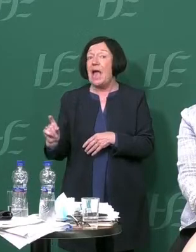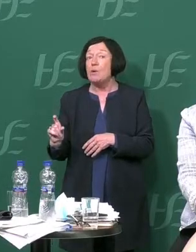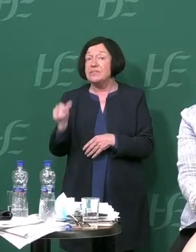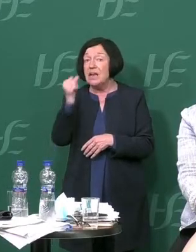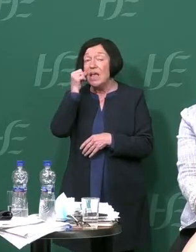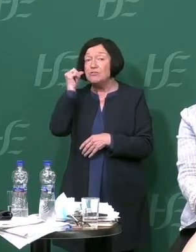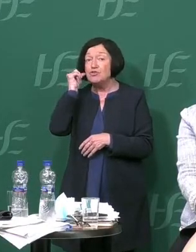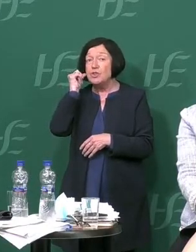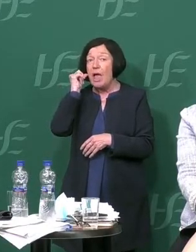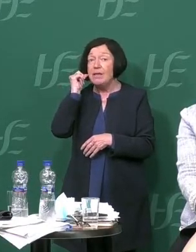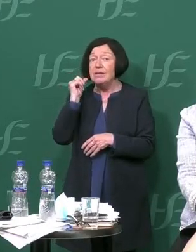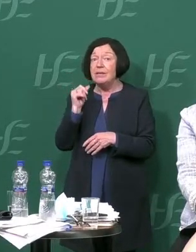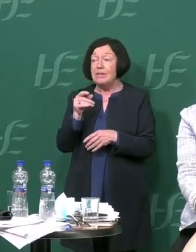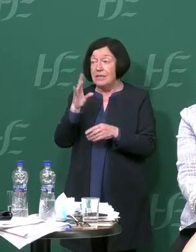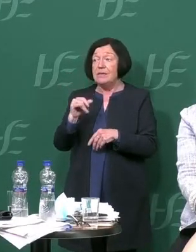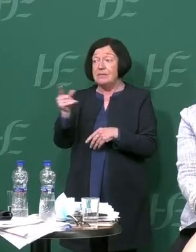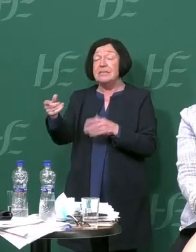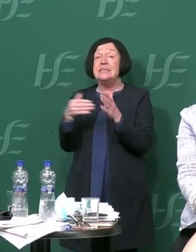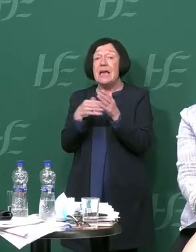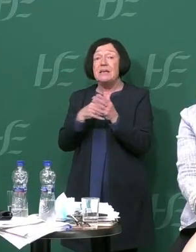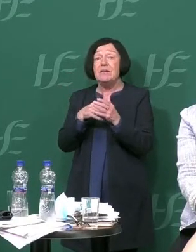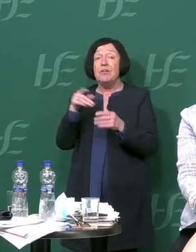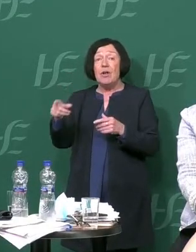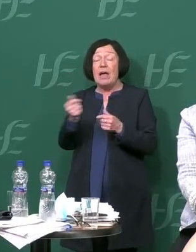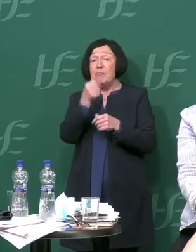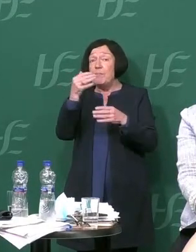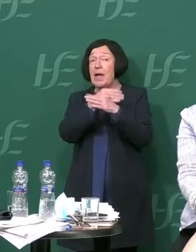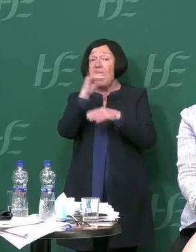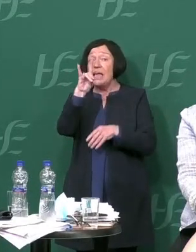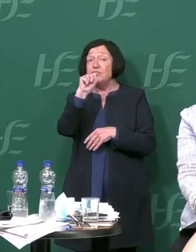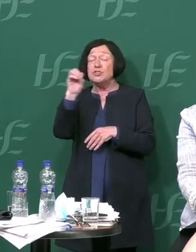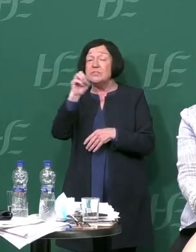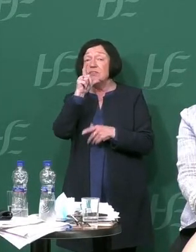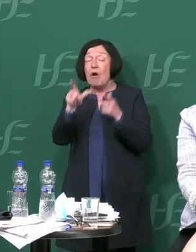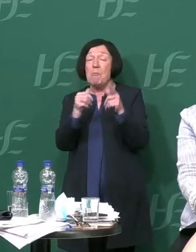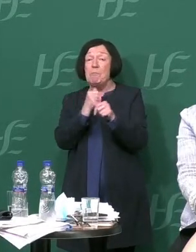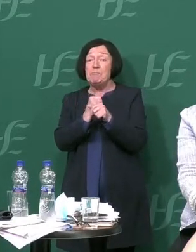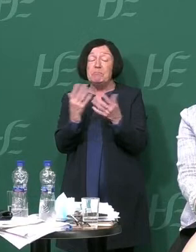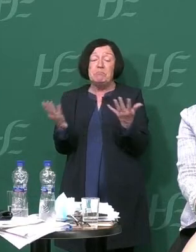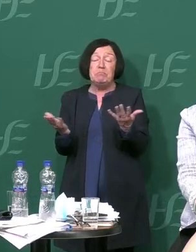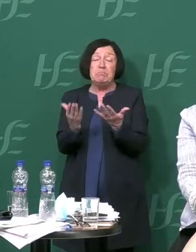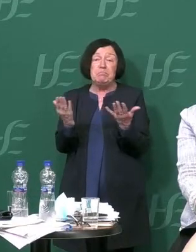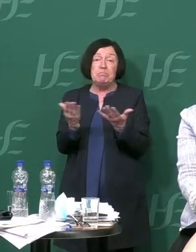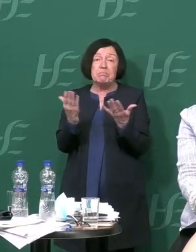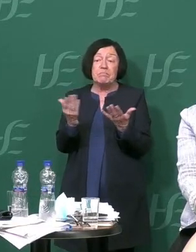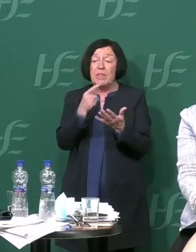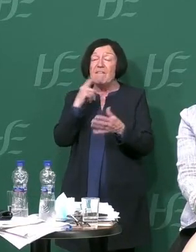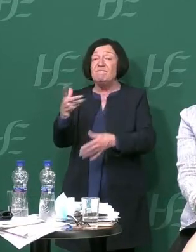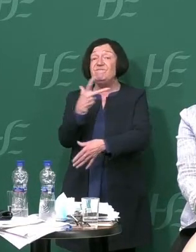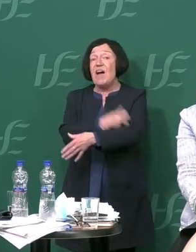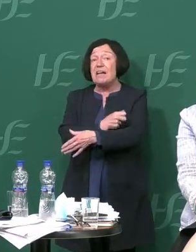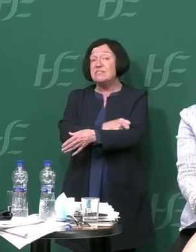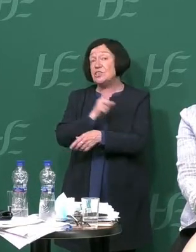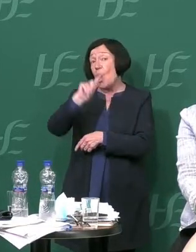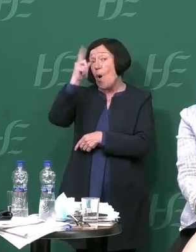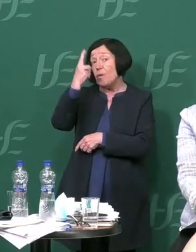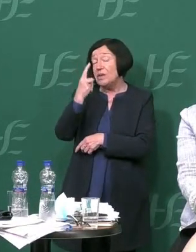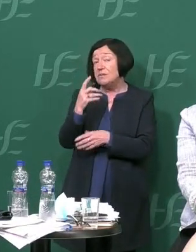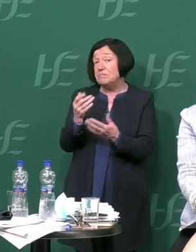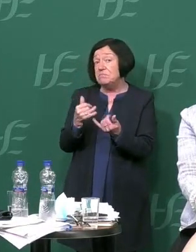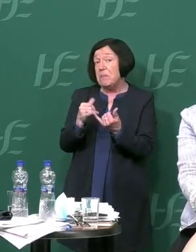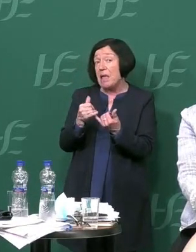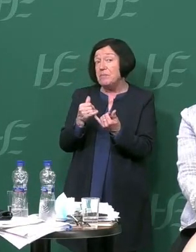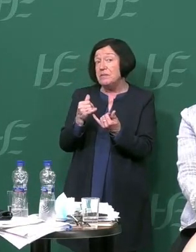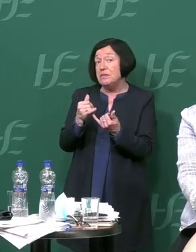as that's why this couldn't go ahead. Like, was there any attempt by the HSE to talk about, saying vaccines only, maybe, or some, some